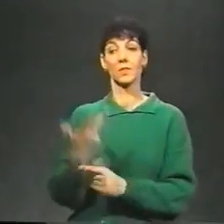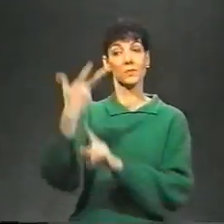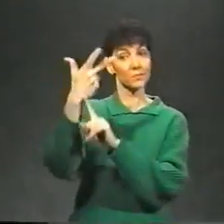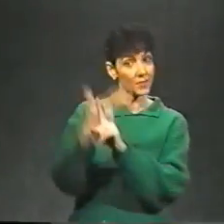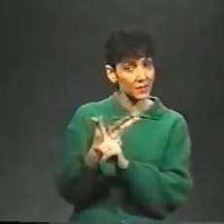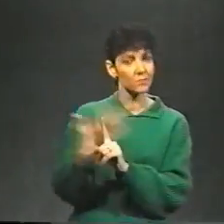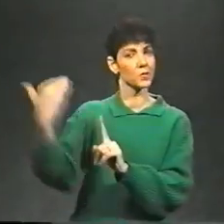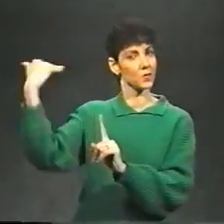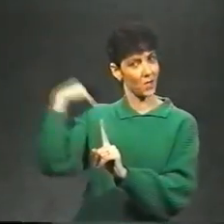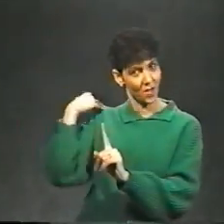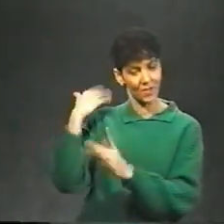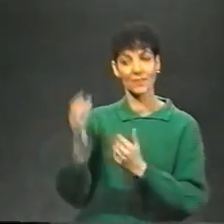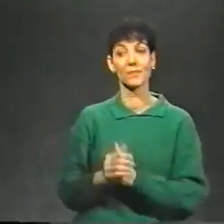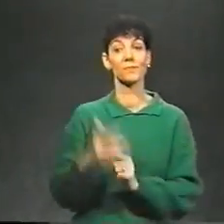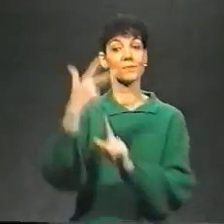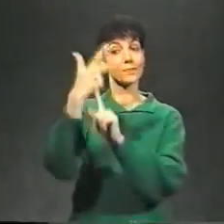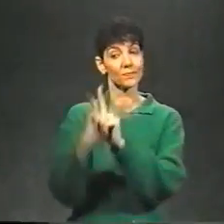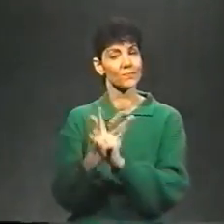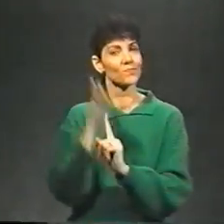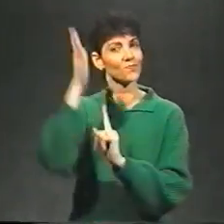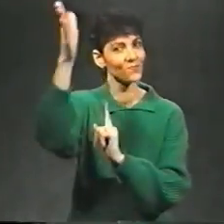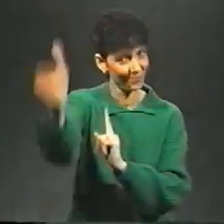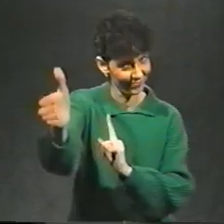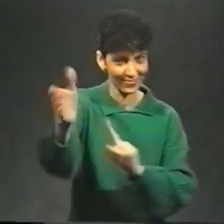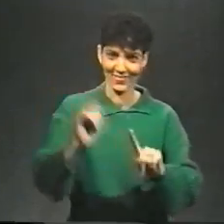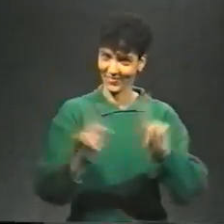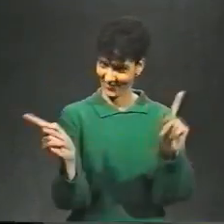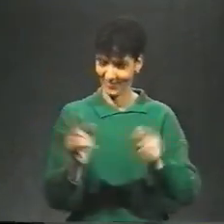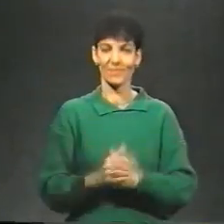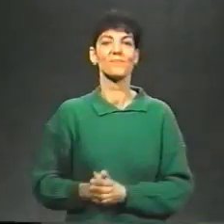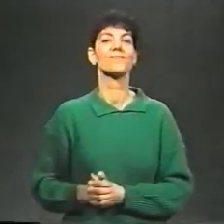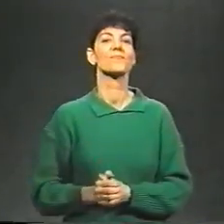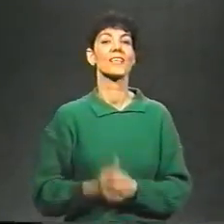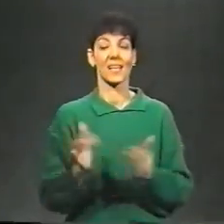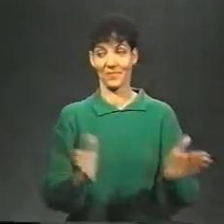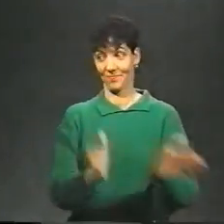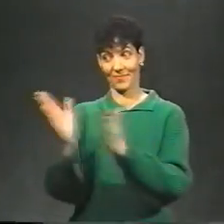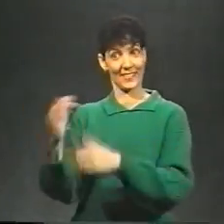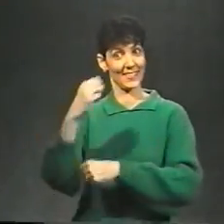movement into the sign. The tense is shown with a separate sign at all times.